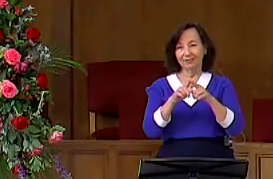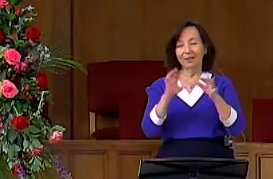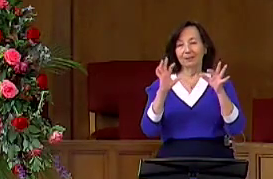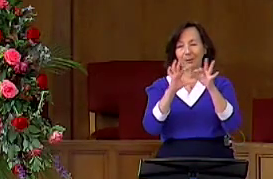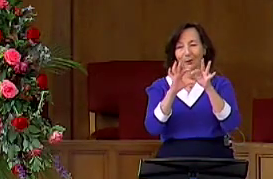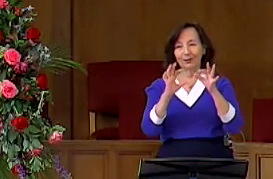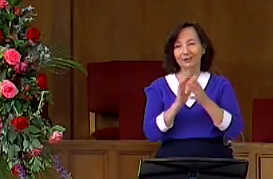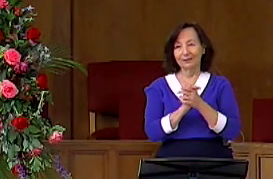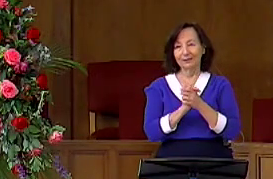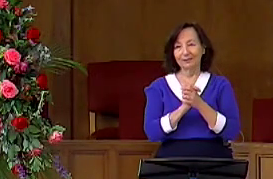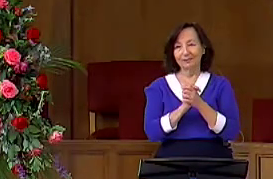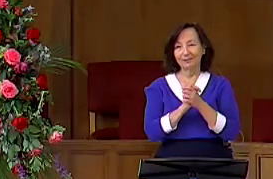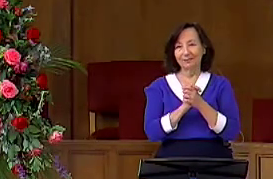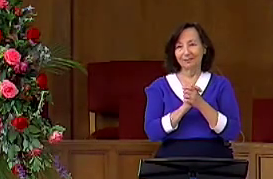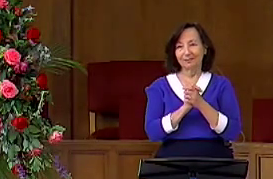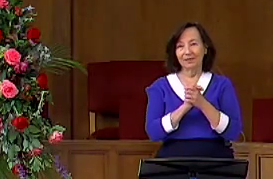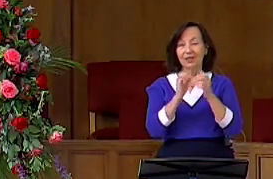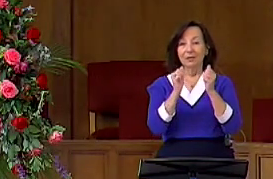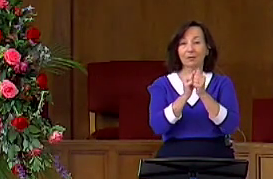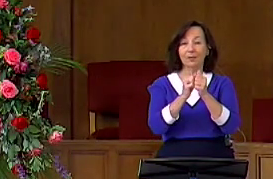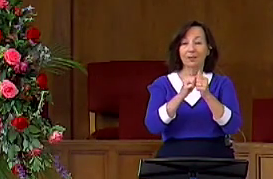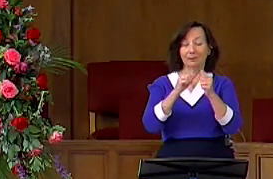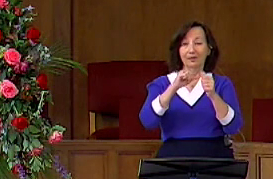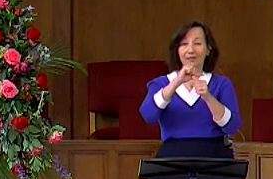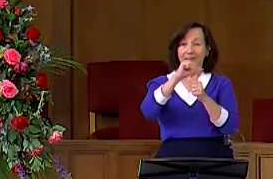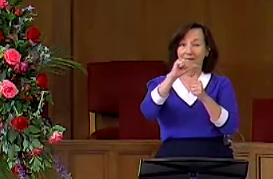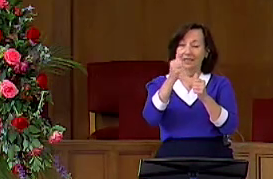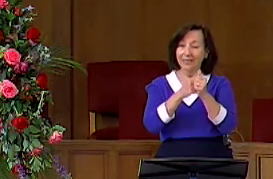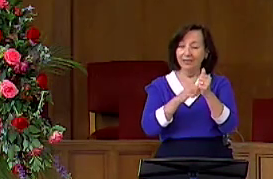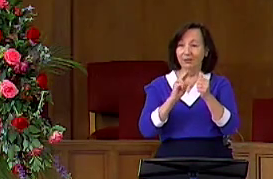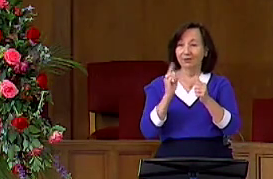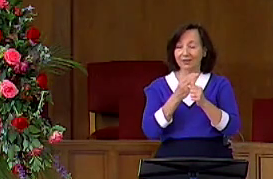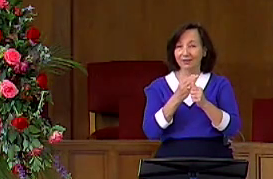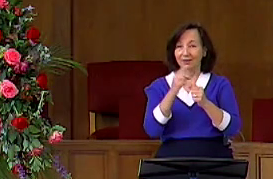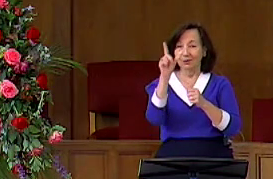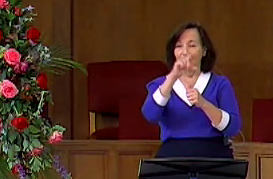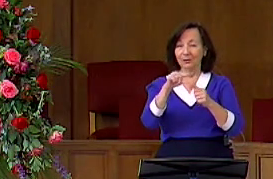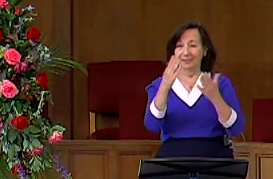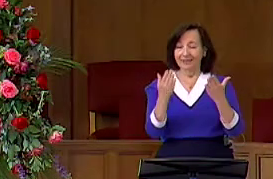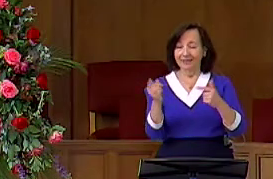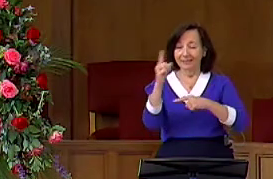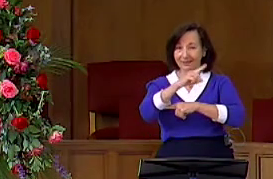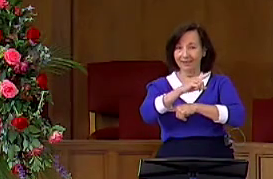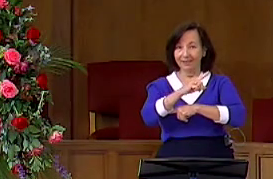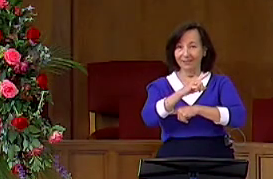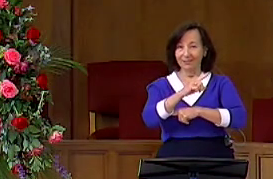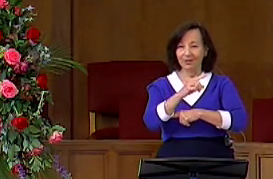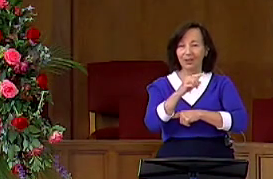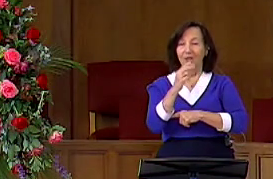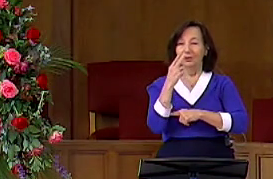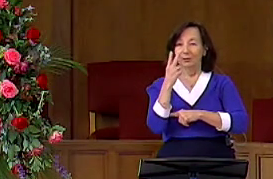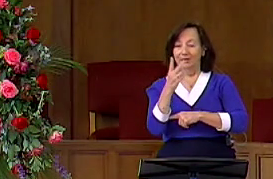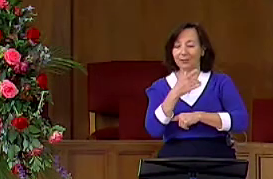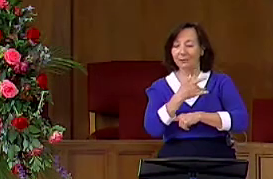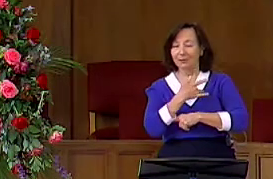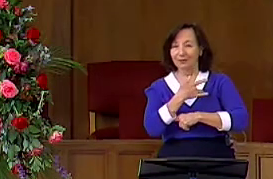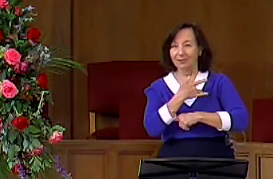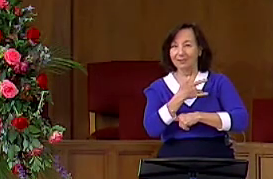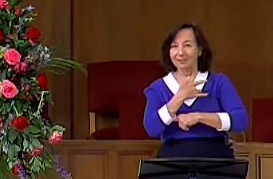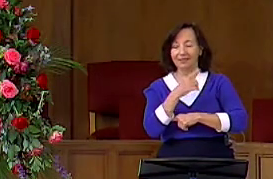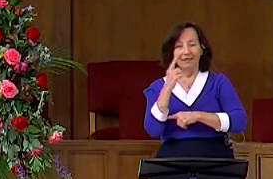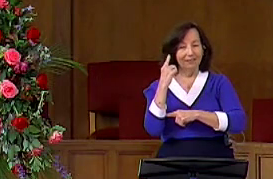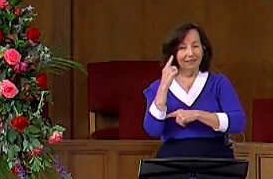belong. So be with each and every one of us, Lord, this day. Look into our hearts,